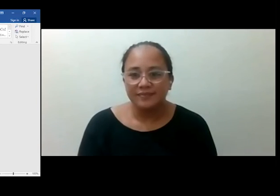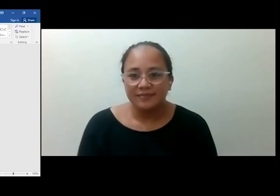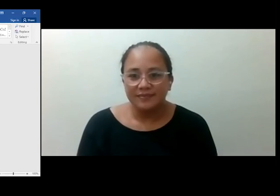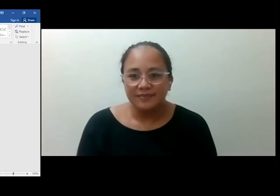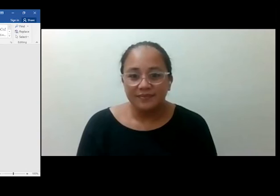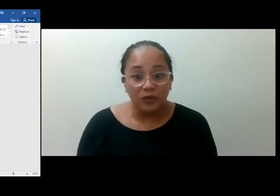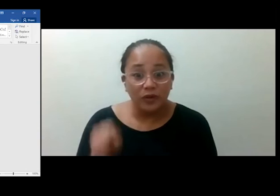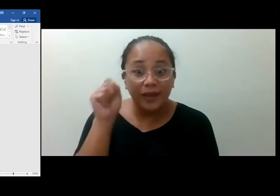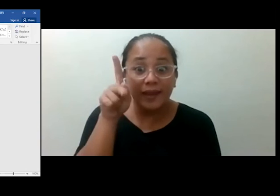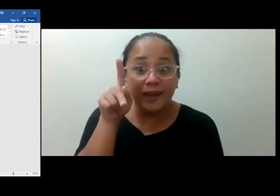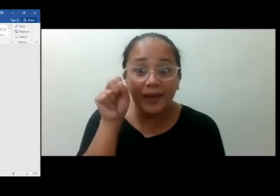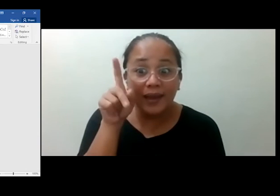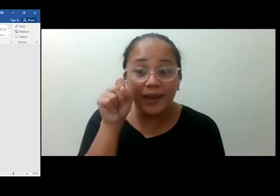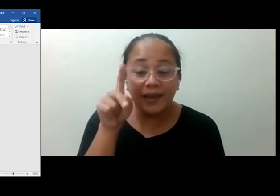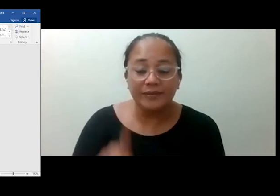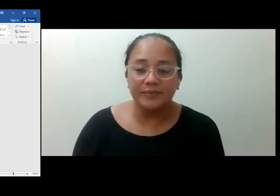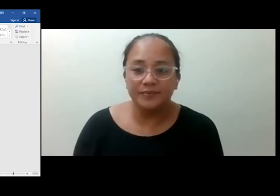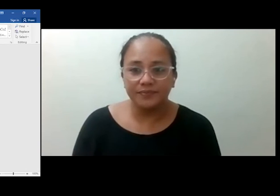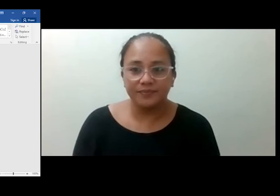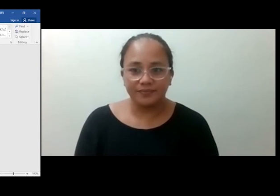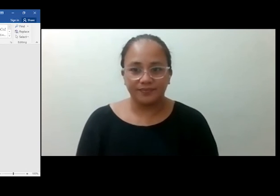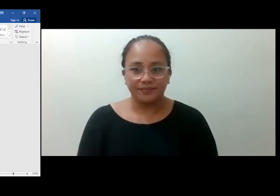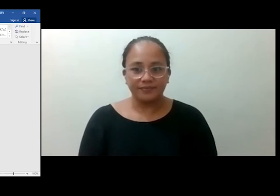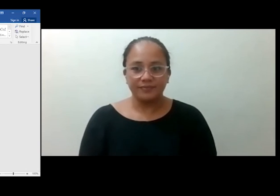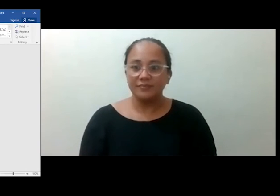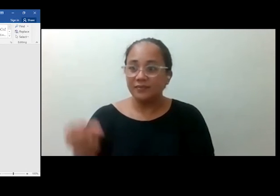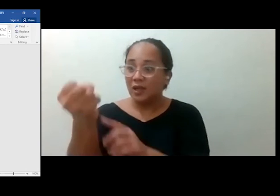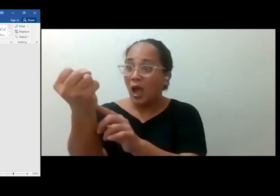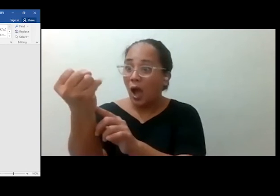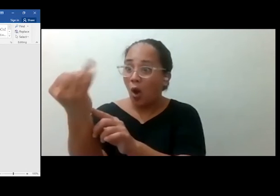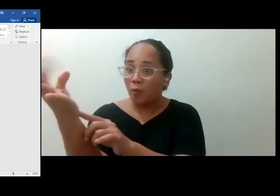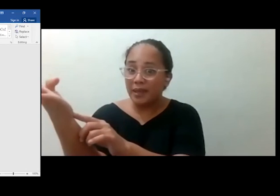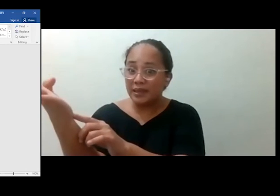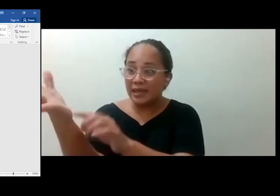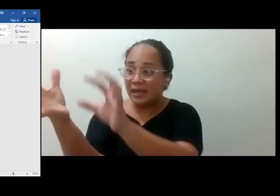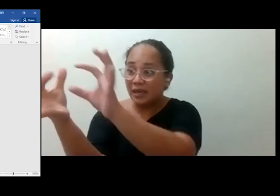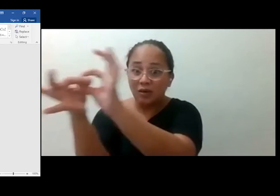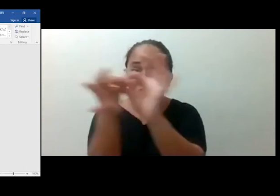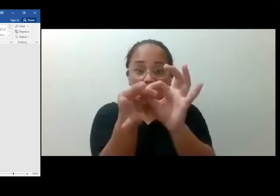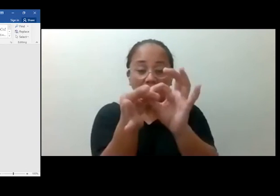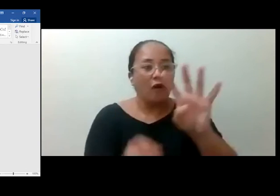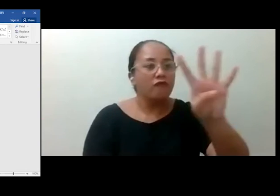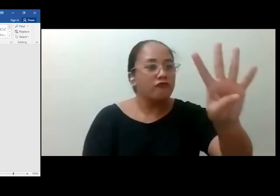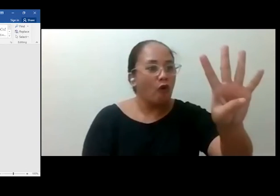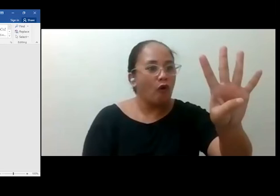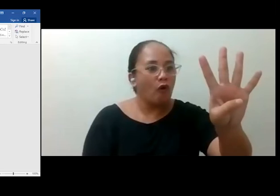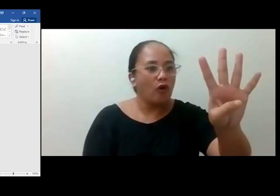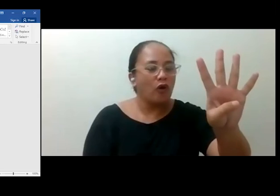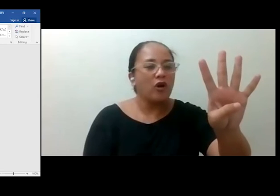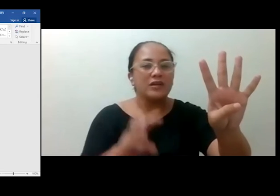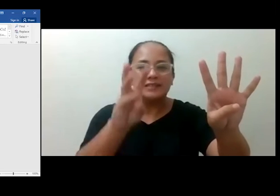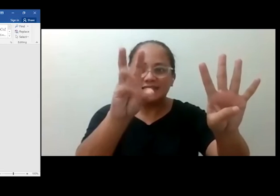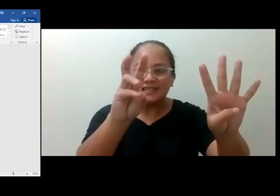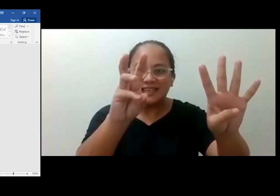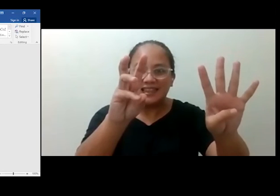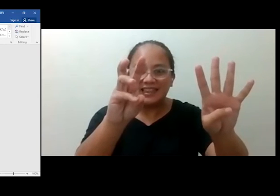Okay? And the subject of how many is 4, 16 together.